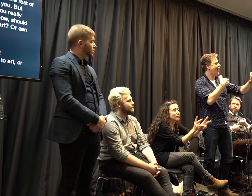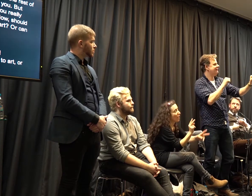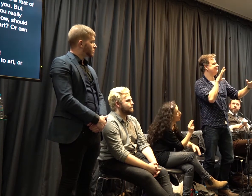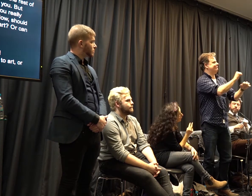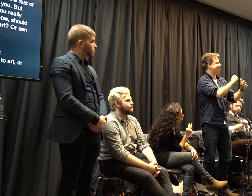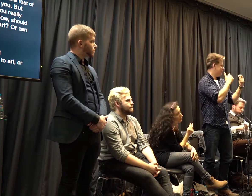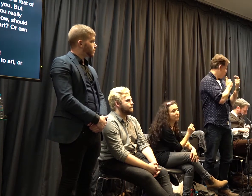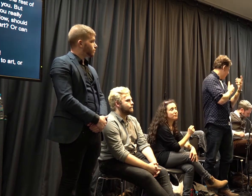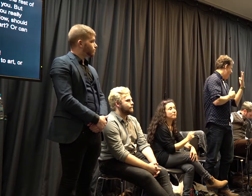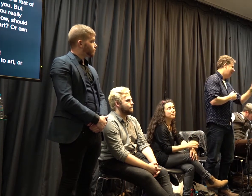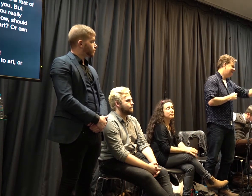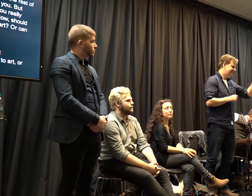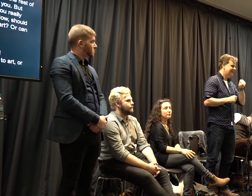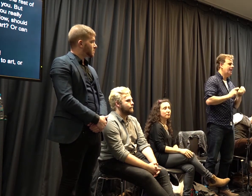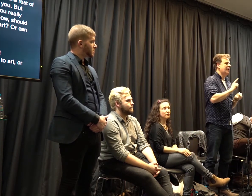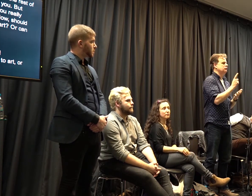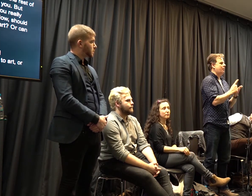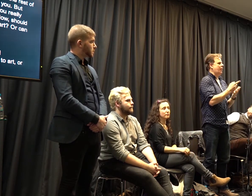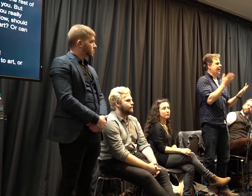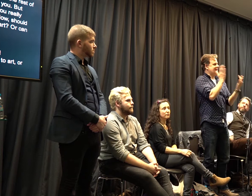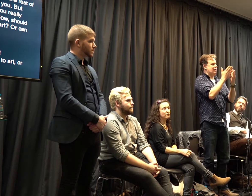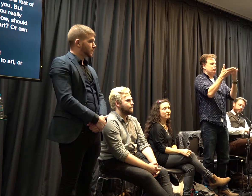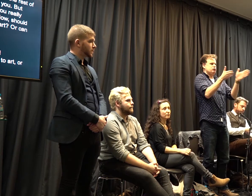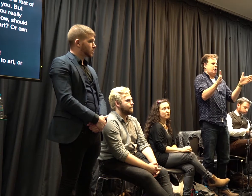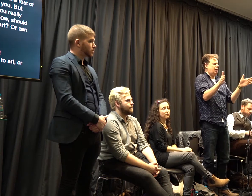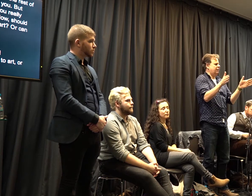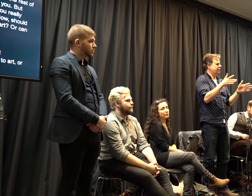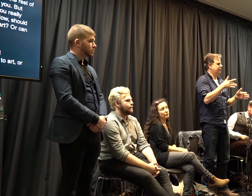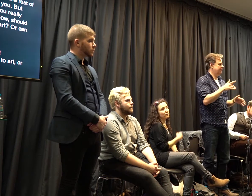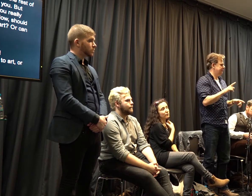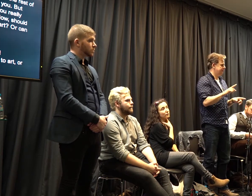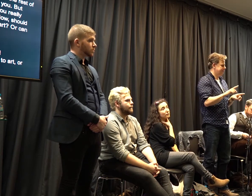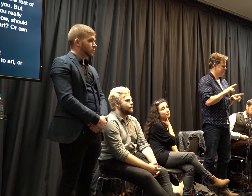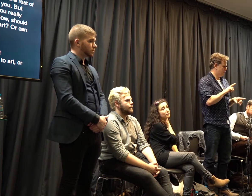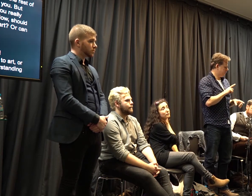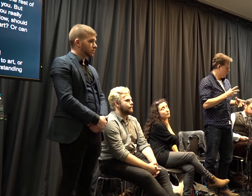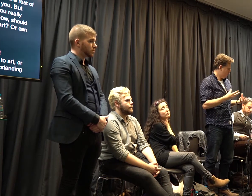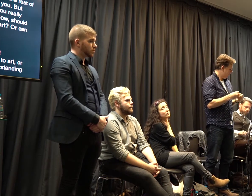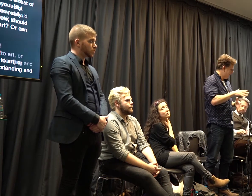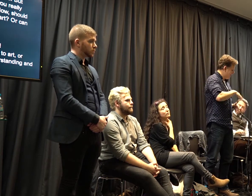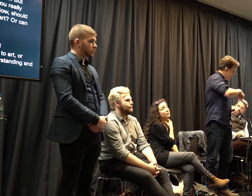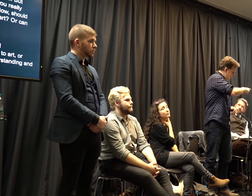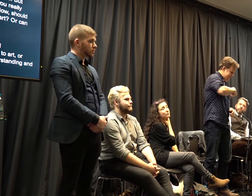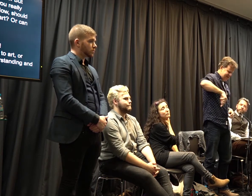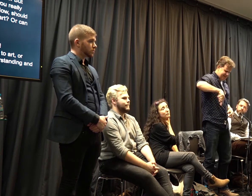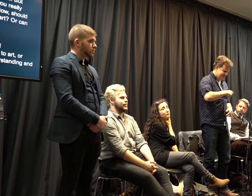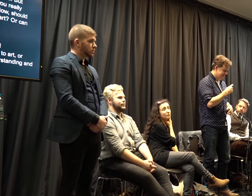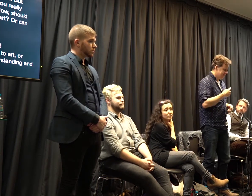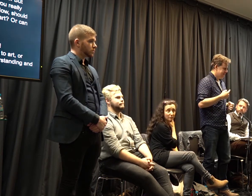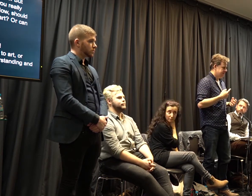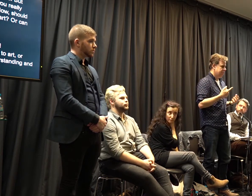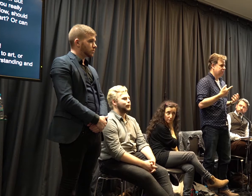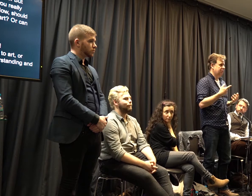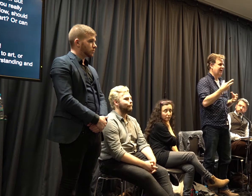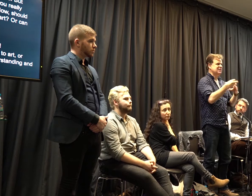I want to have the understanding and I get the humour, access in general,